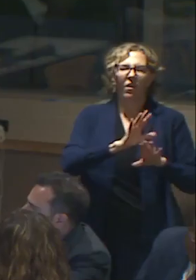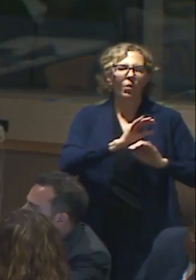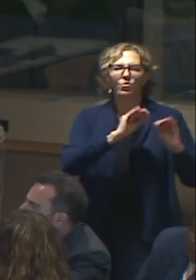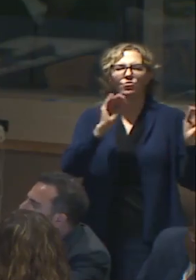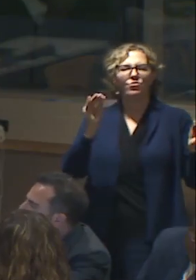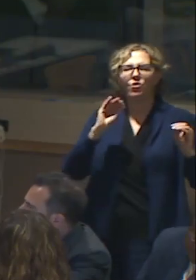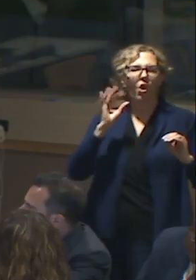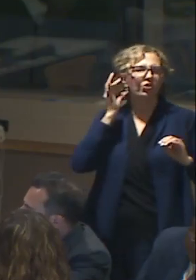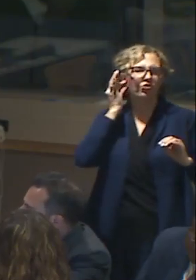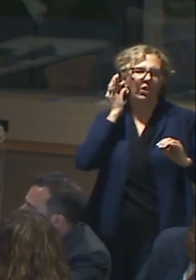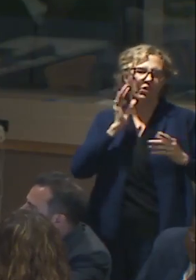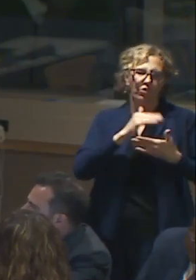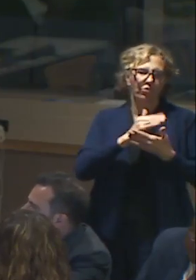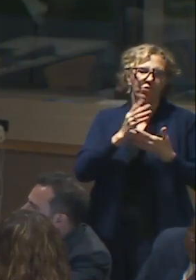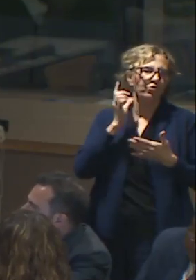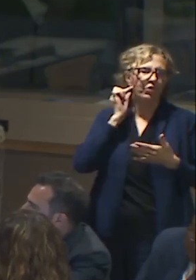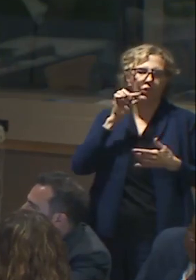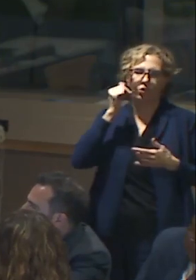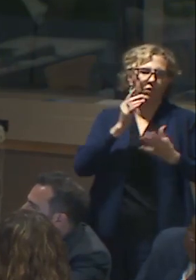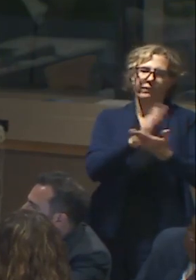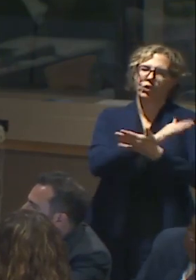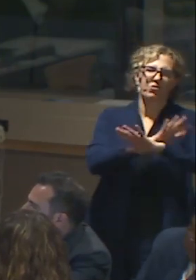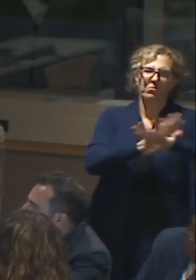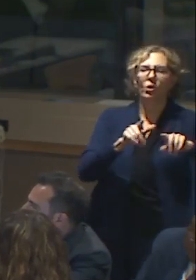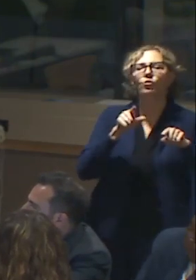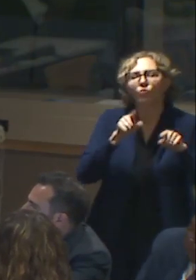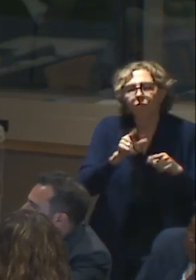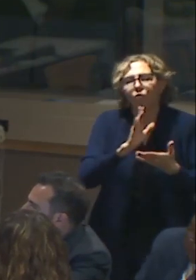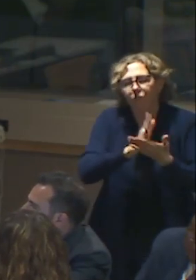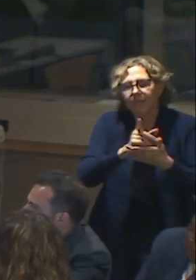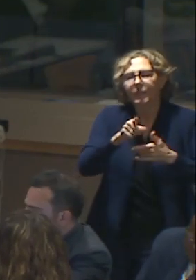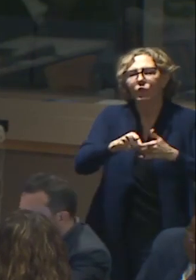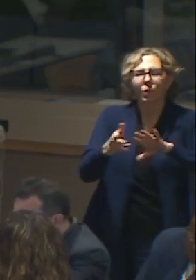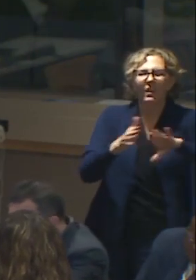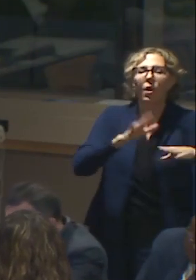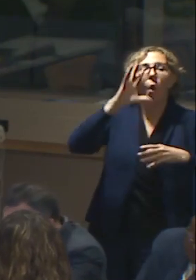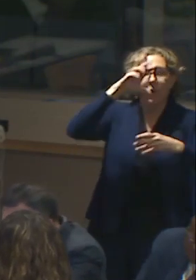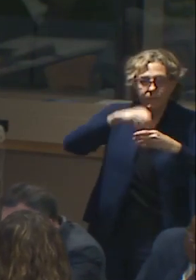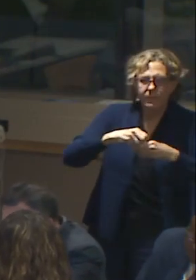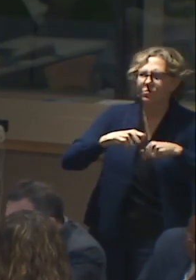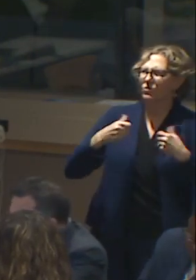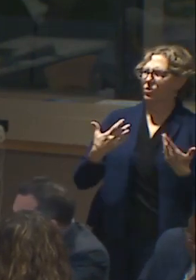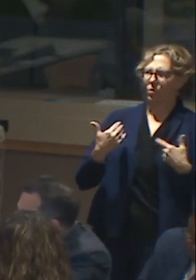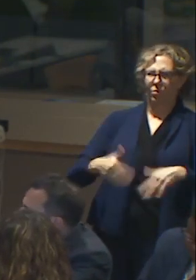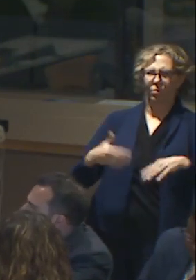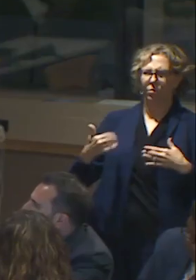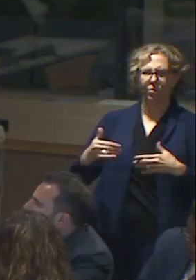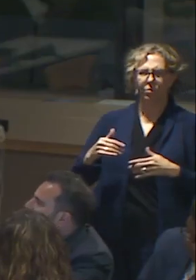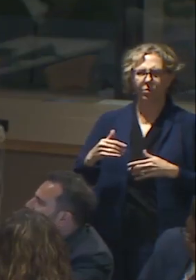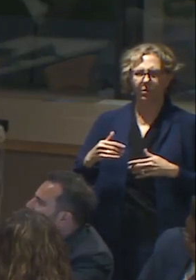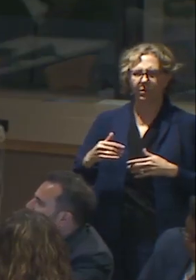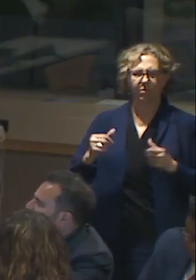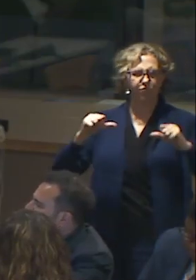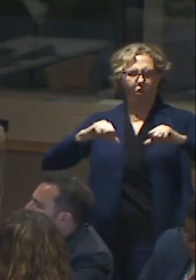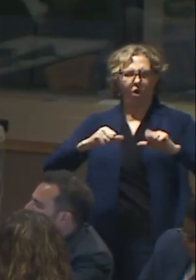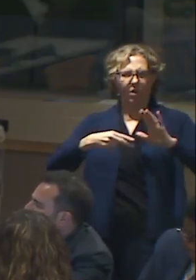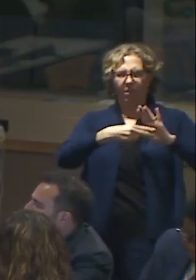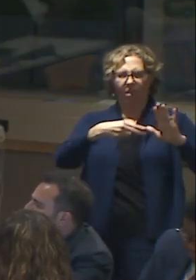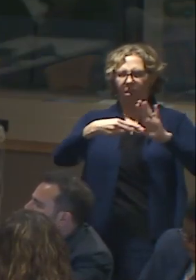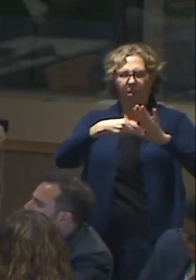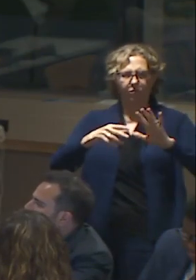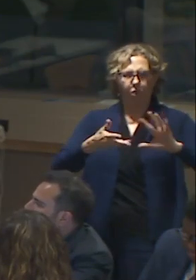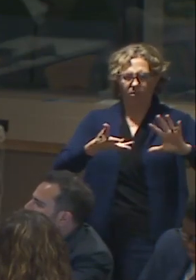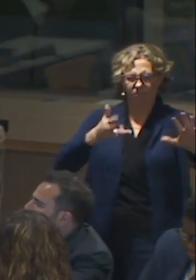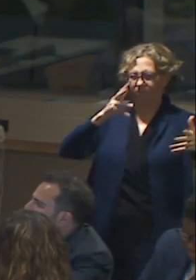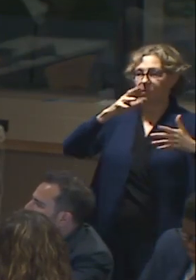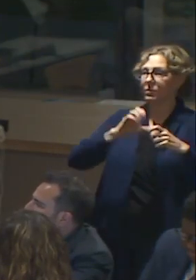you're just autistic. And so medical gaslighting pervades the autism community in terms of navigating and accessing health